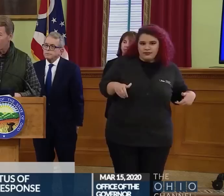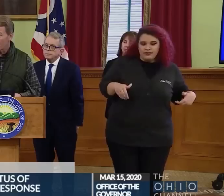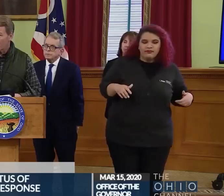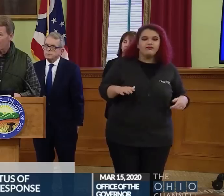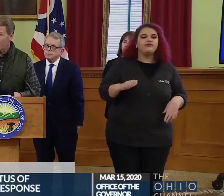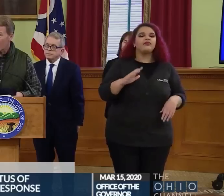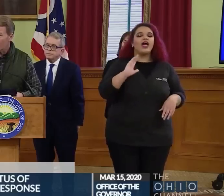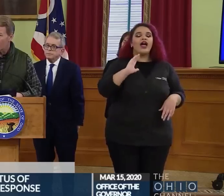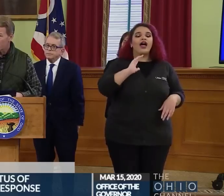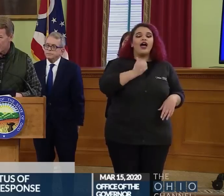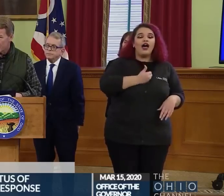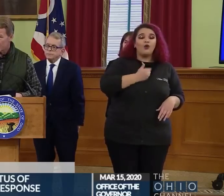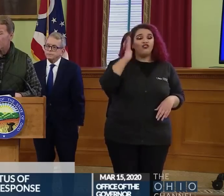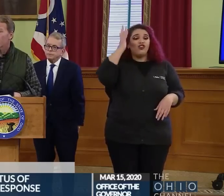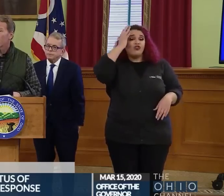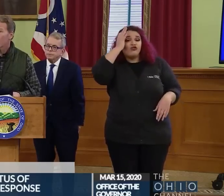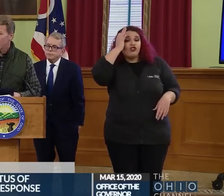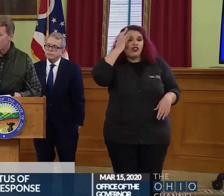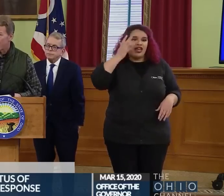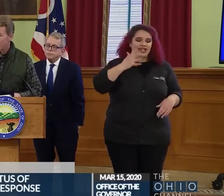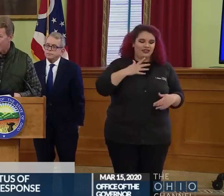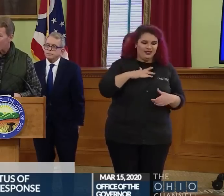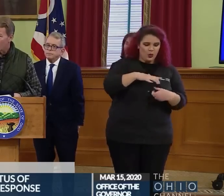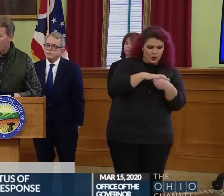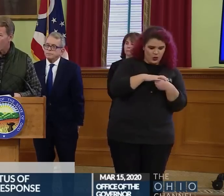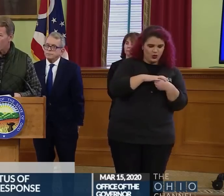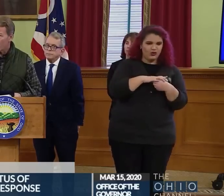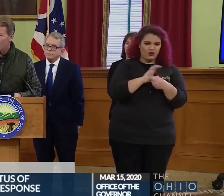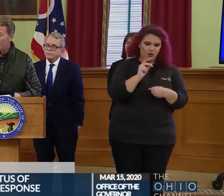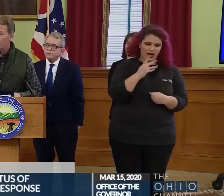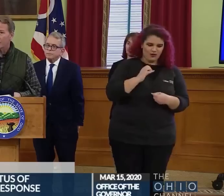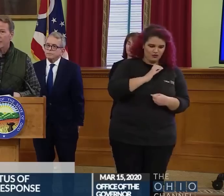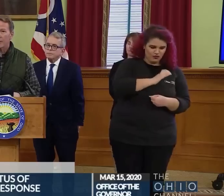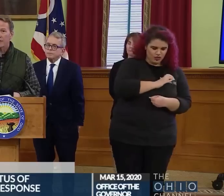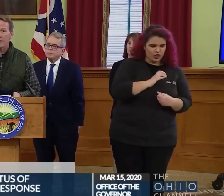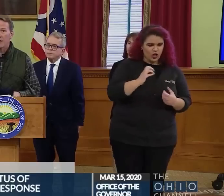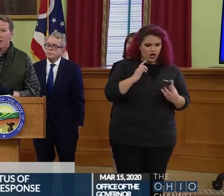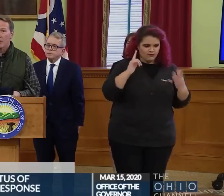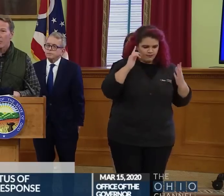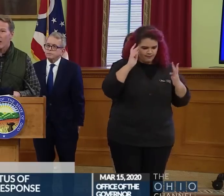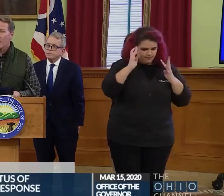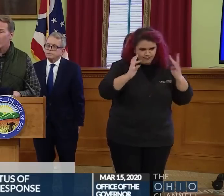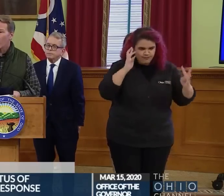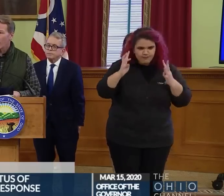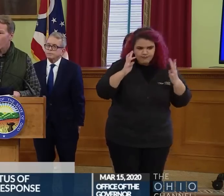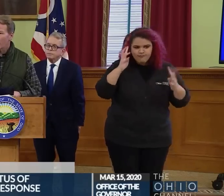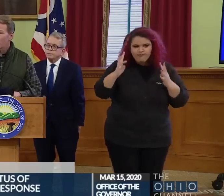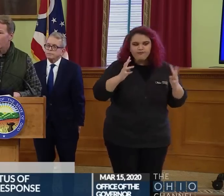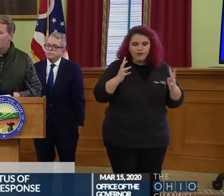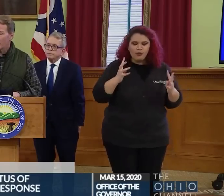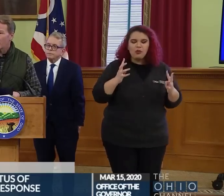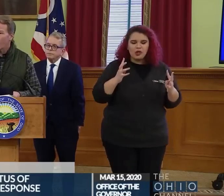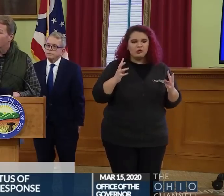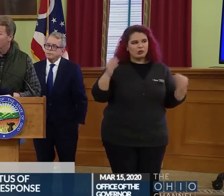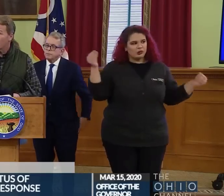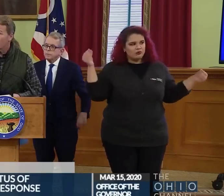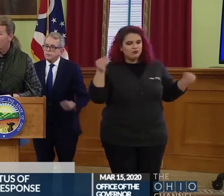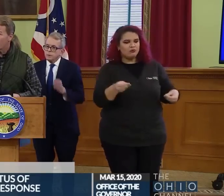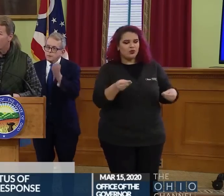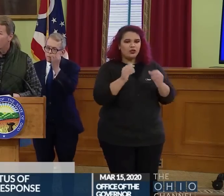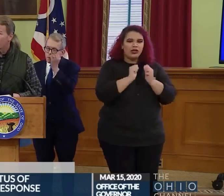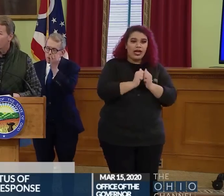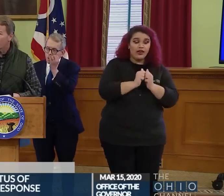on plans to help states. We expect that that will be part of the contribution to this, but we wanted, and more